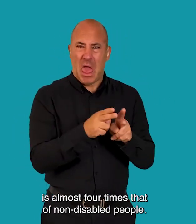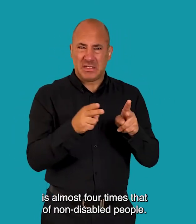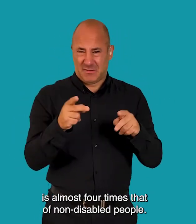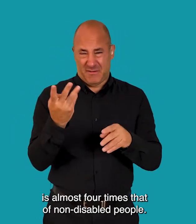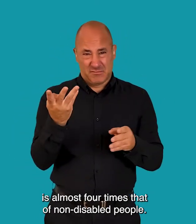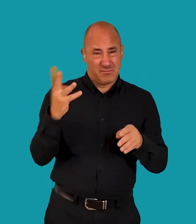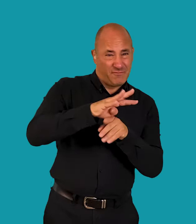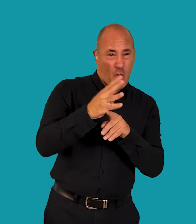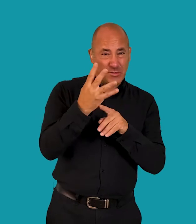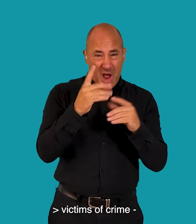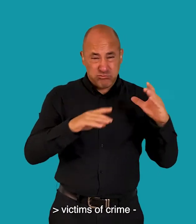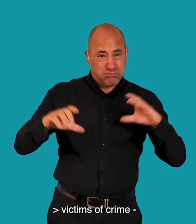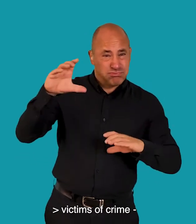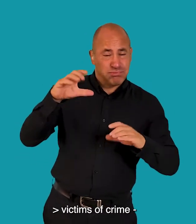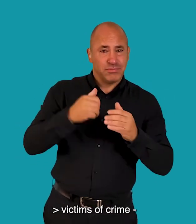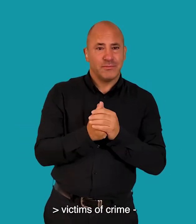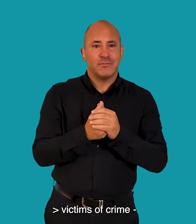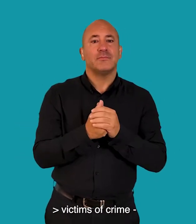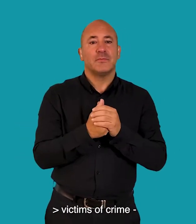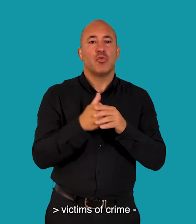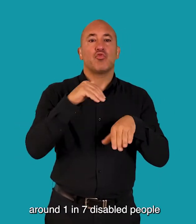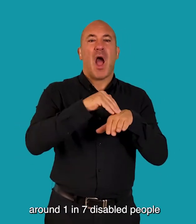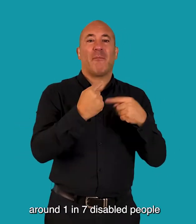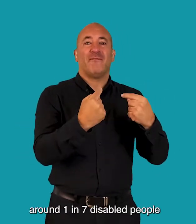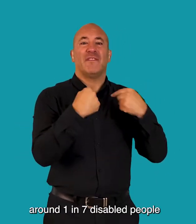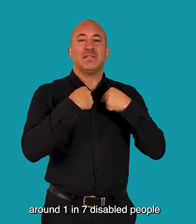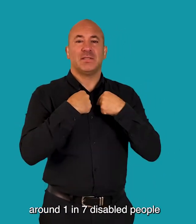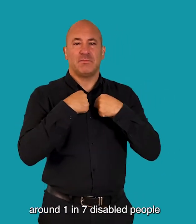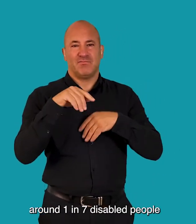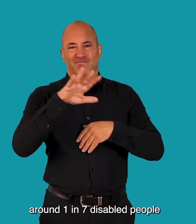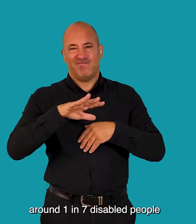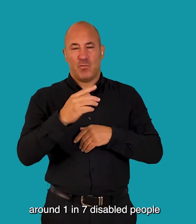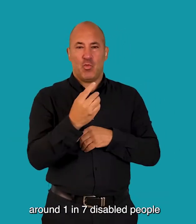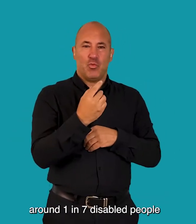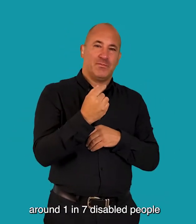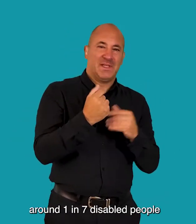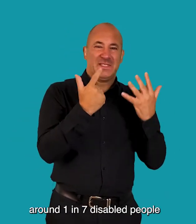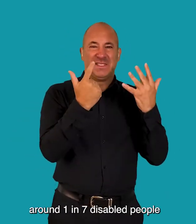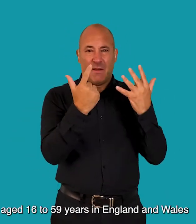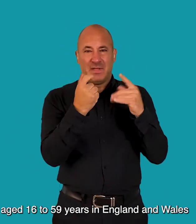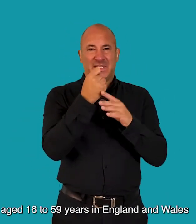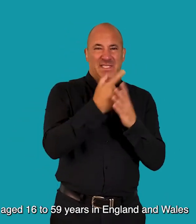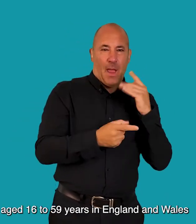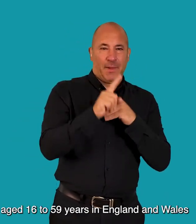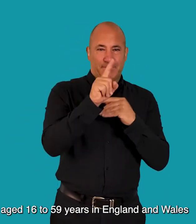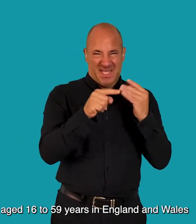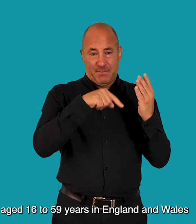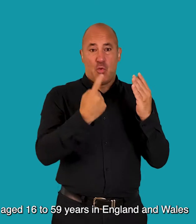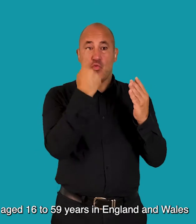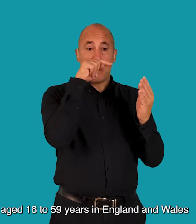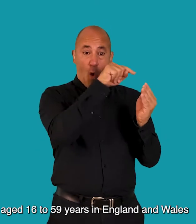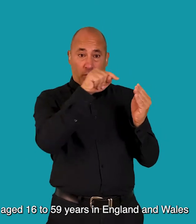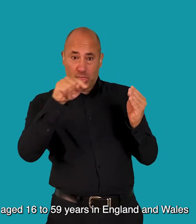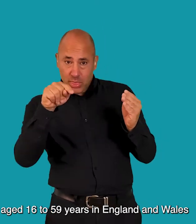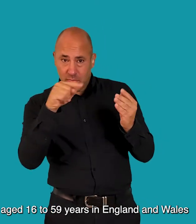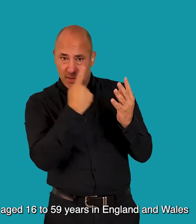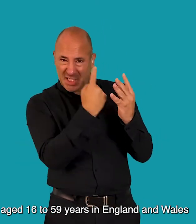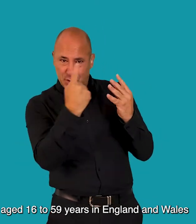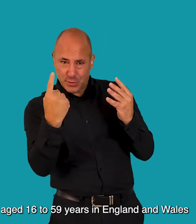people. Victims of crime. Around 1 in 7 disabled people aged 16 to 59 years in England and